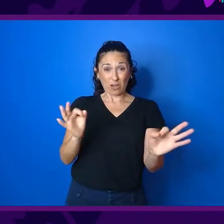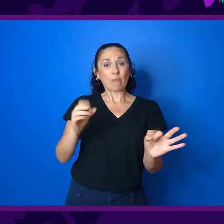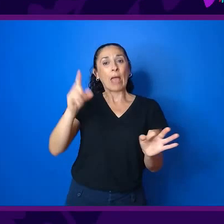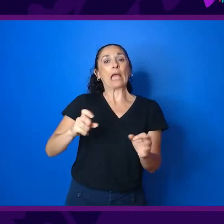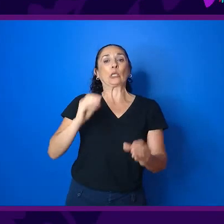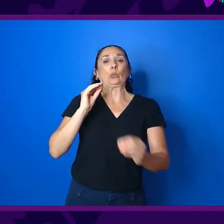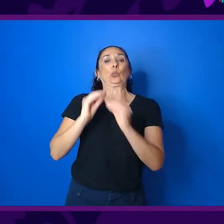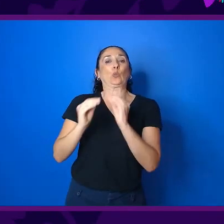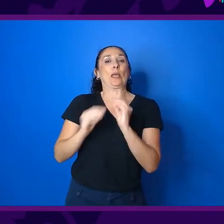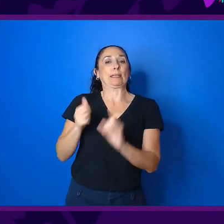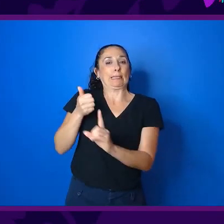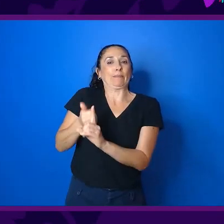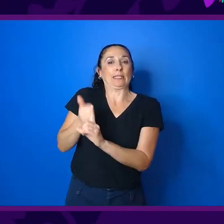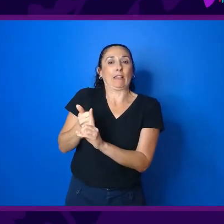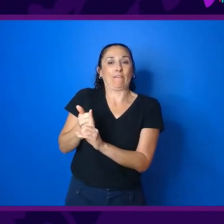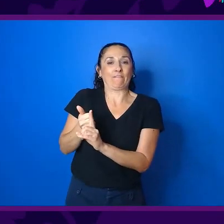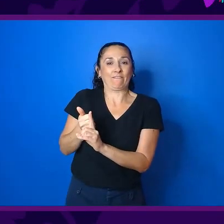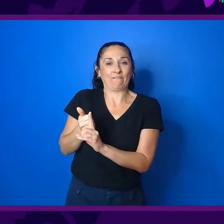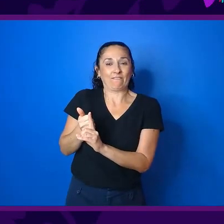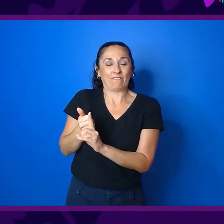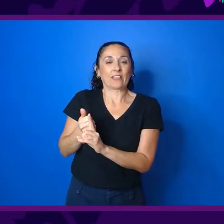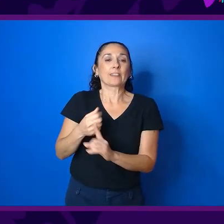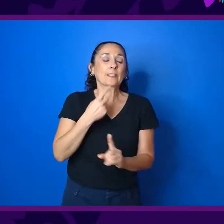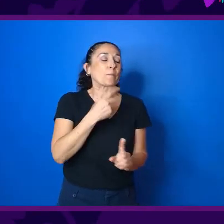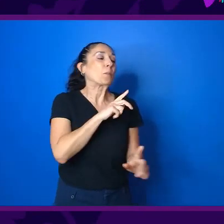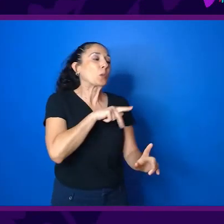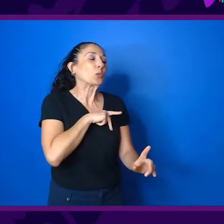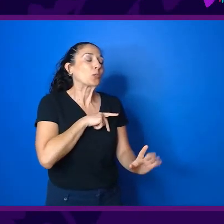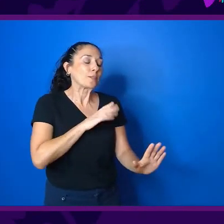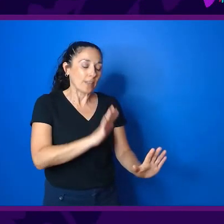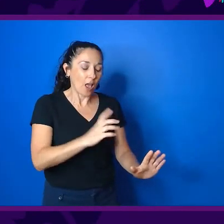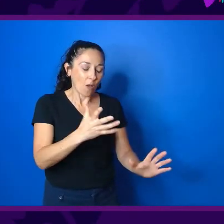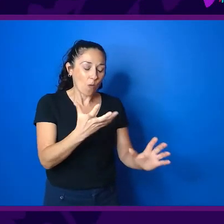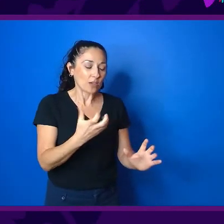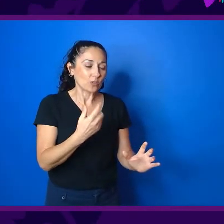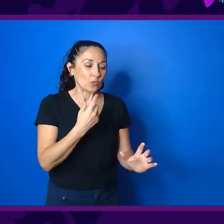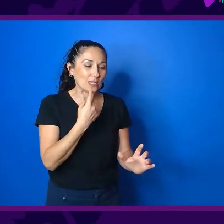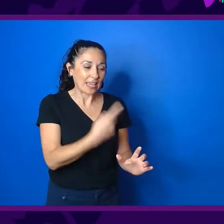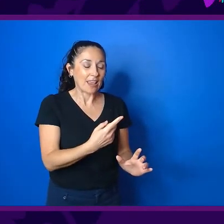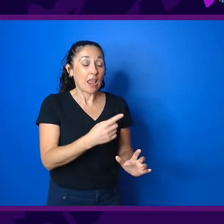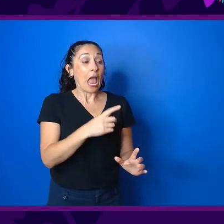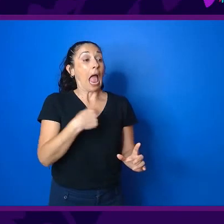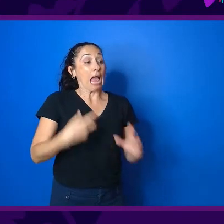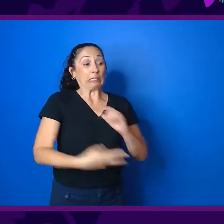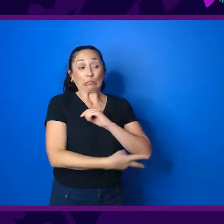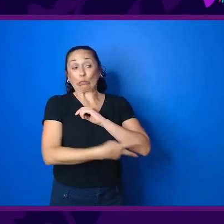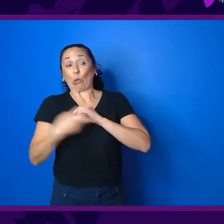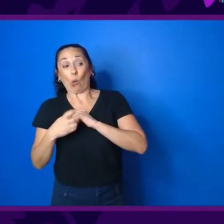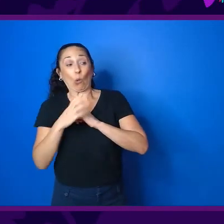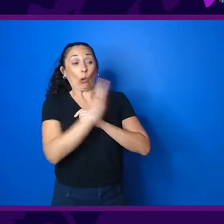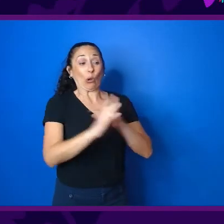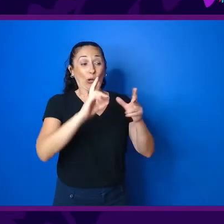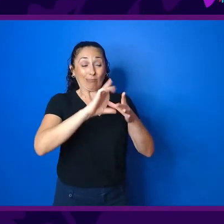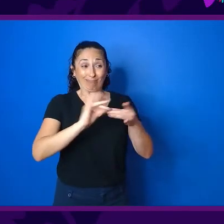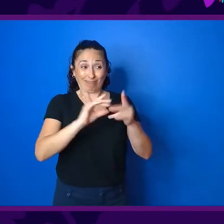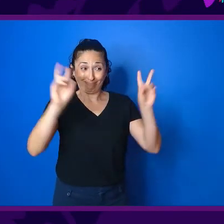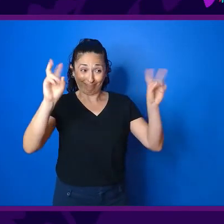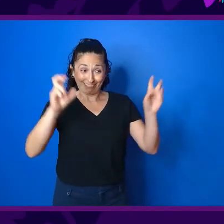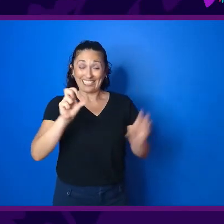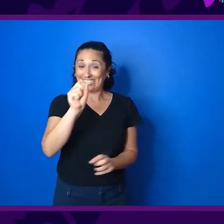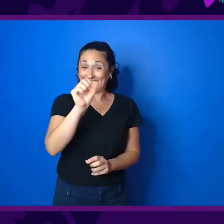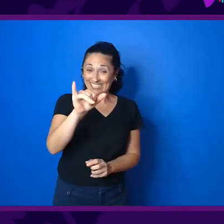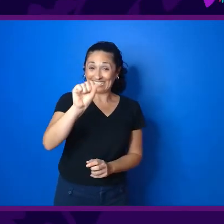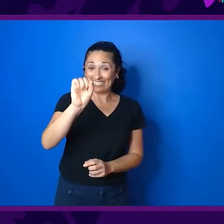personal note, Dolores was very gracious when I told her I had stolen her slogan, Si se puede, yes we can.